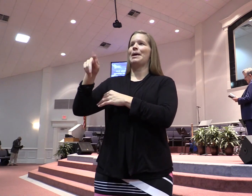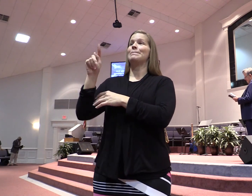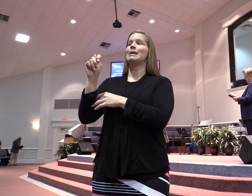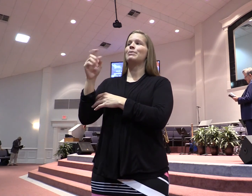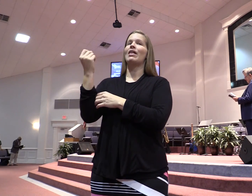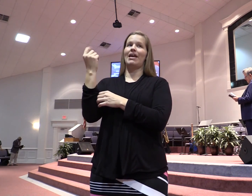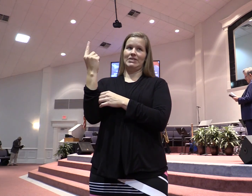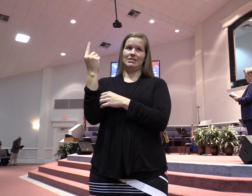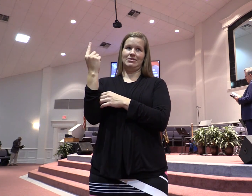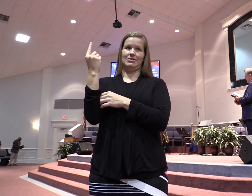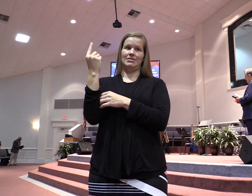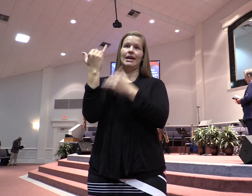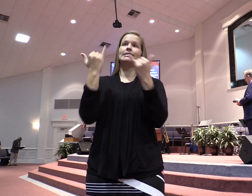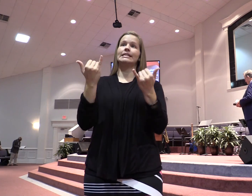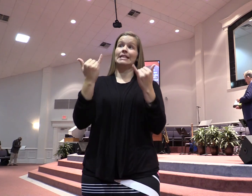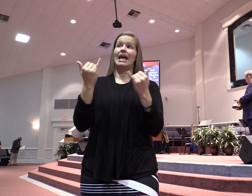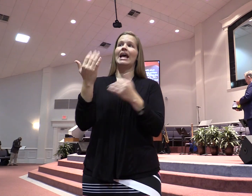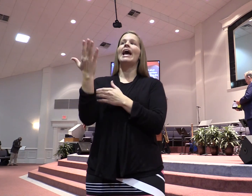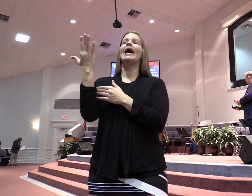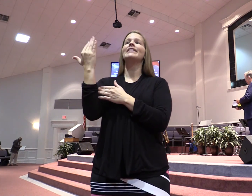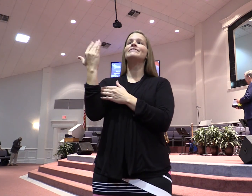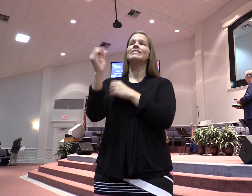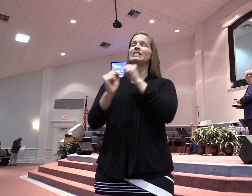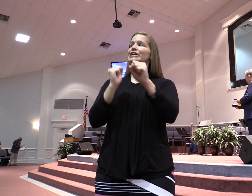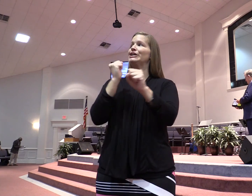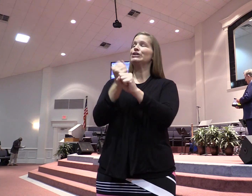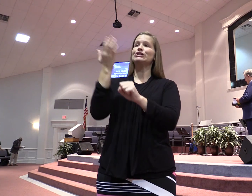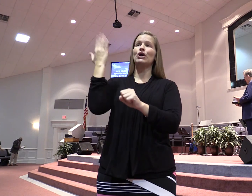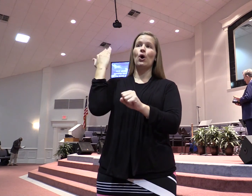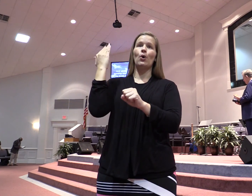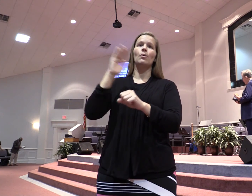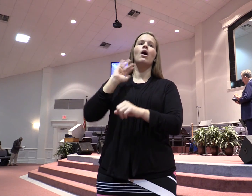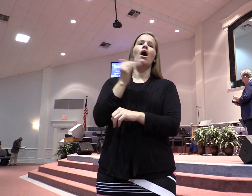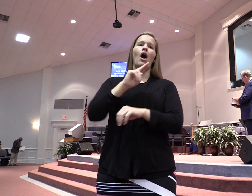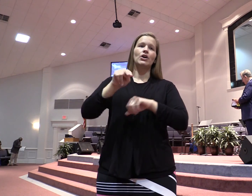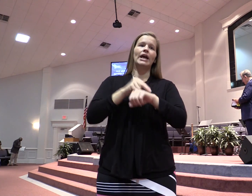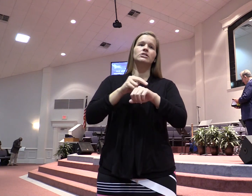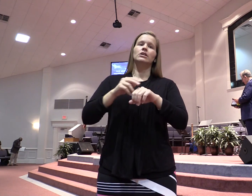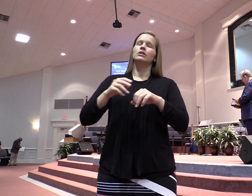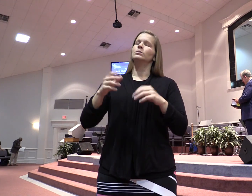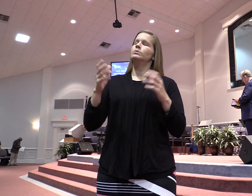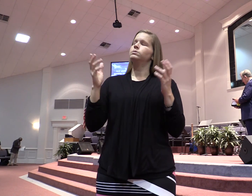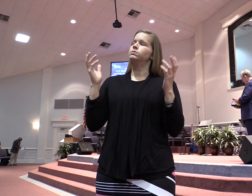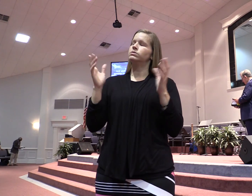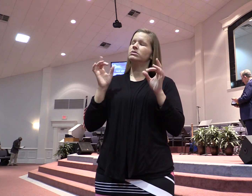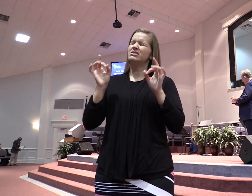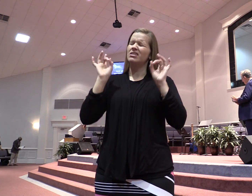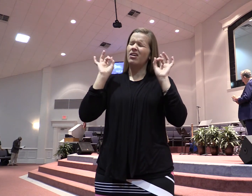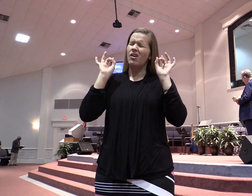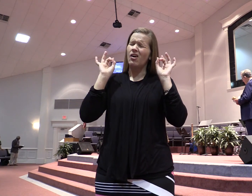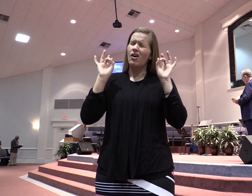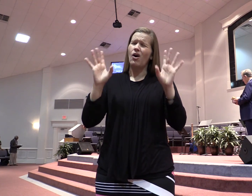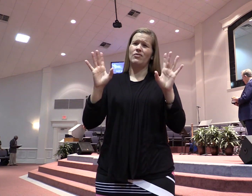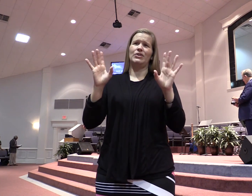ago. This nation was rocked to its core in one of the most dark days